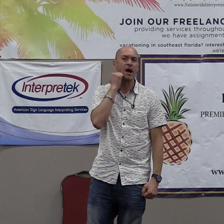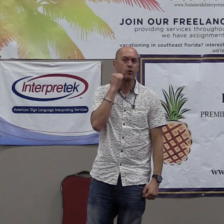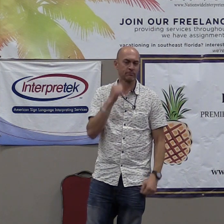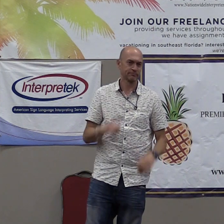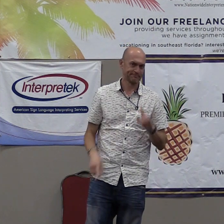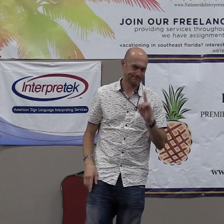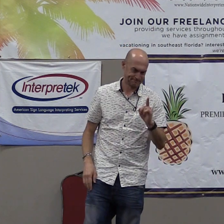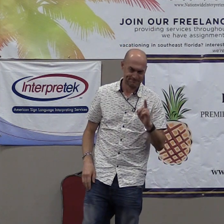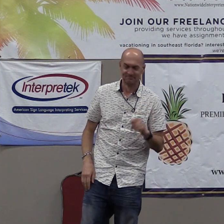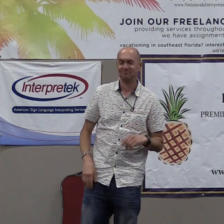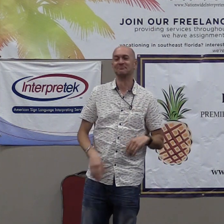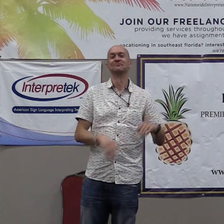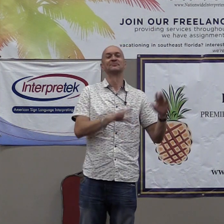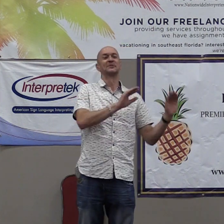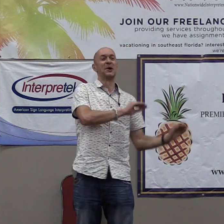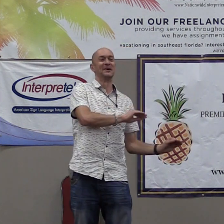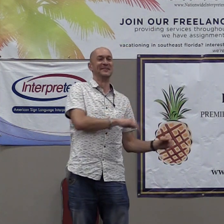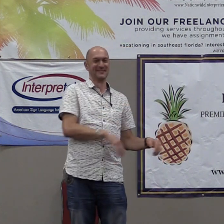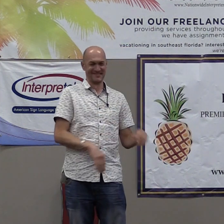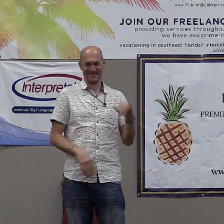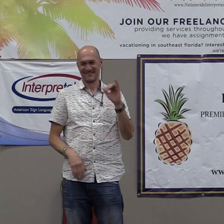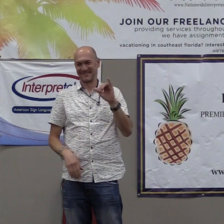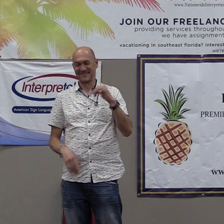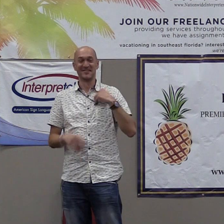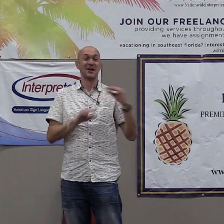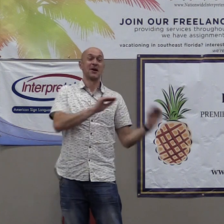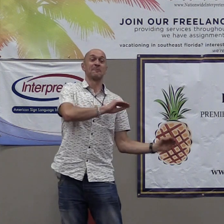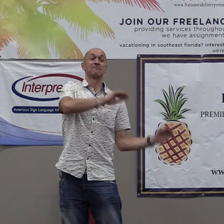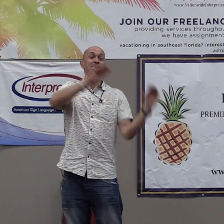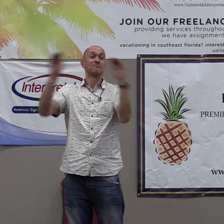confused. That's